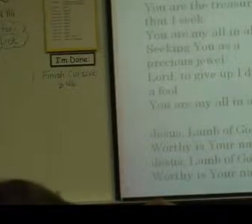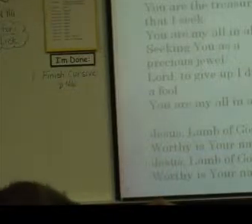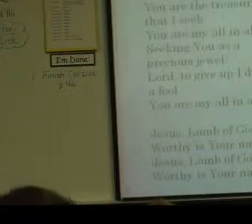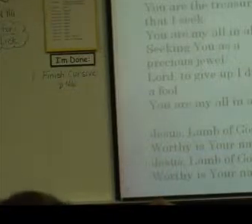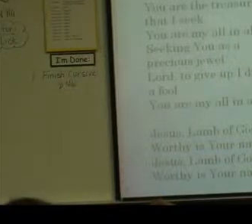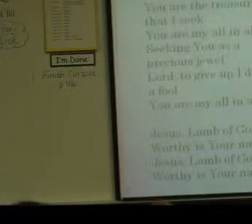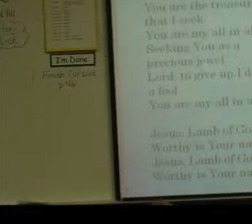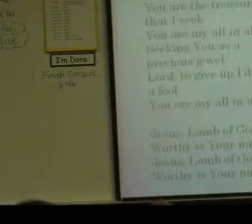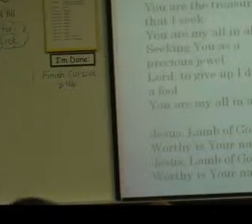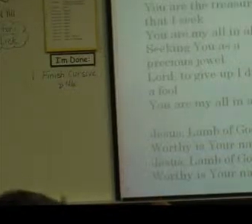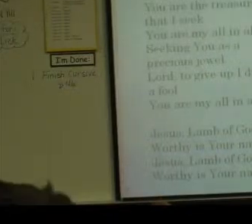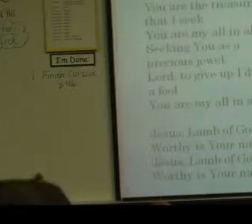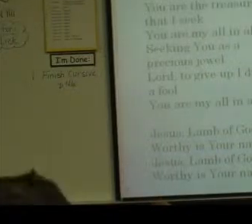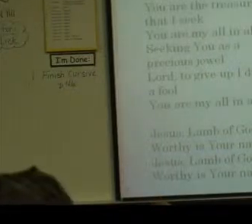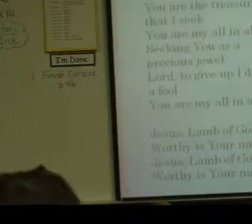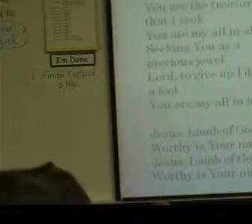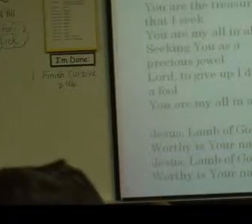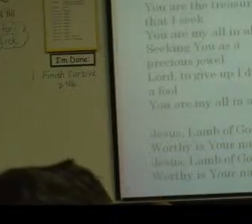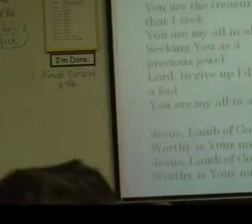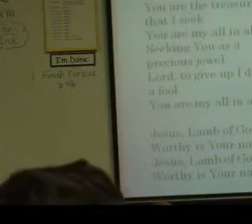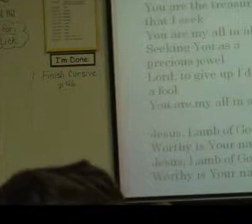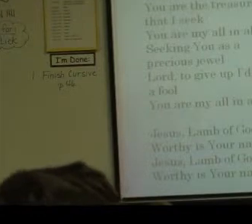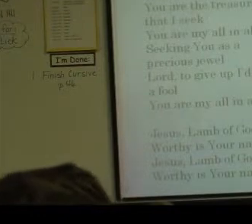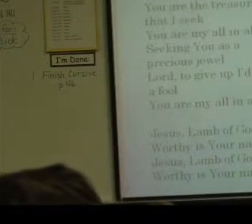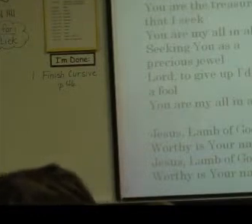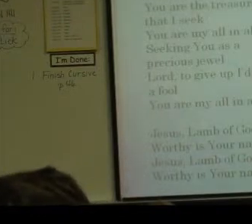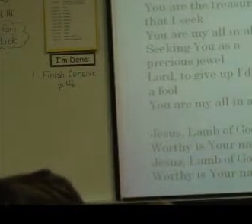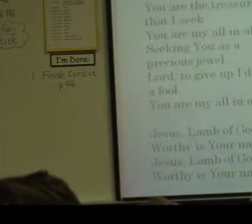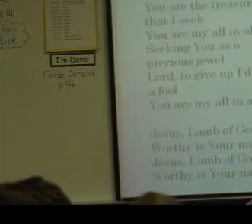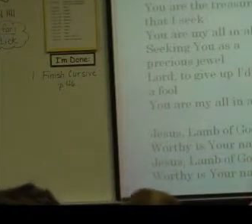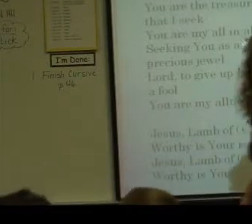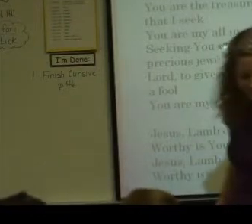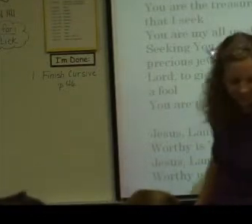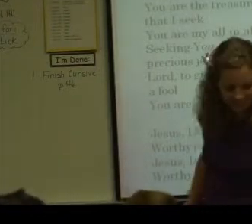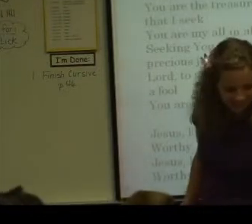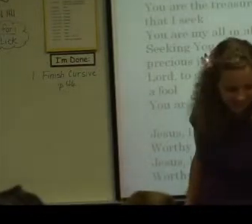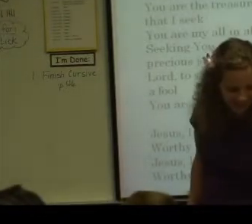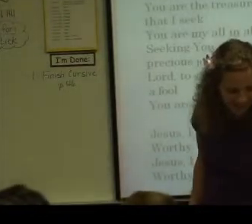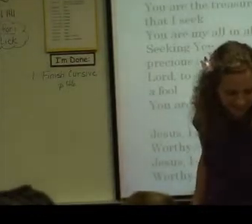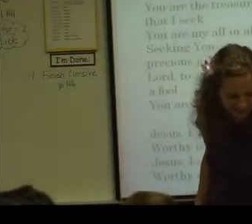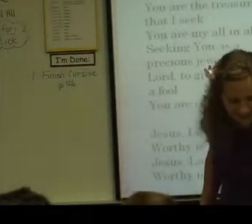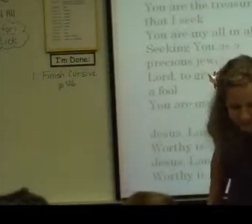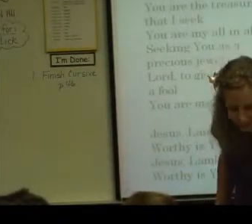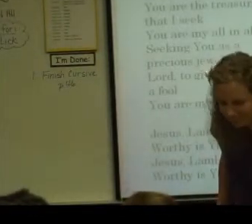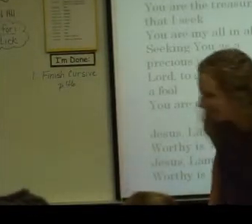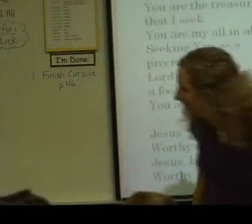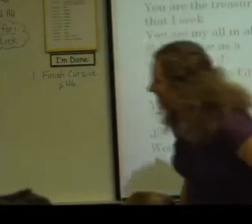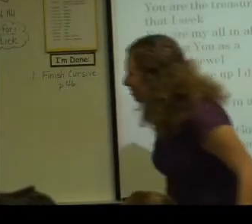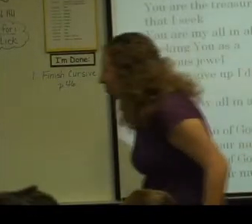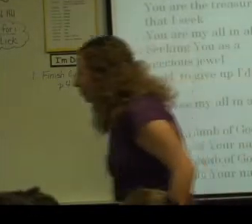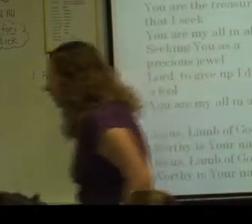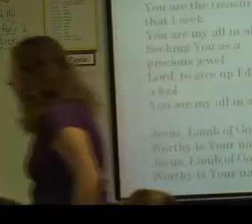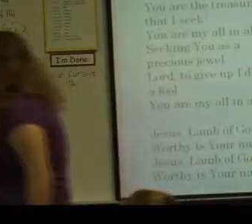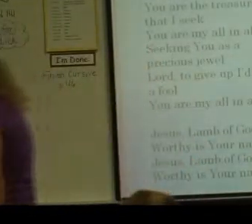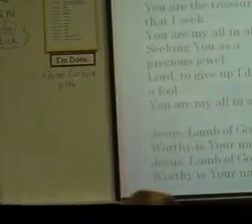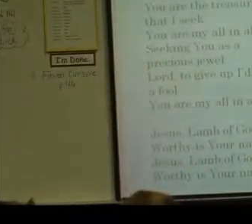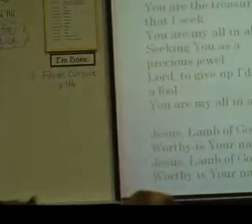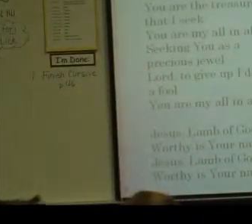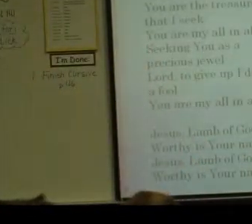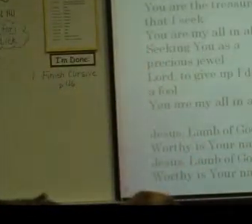There you go. Anybody else need a pen? You guys good? Okay. So how about I do this? I